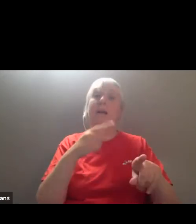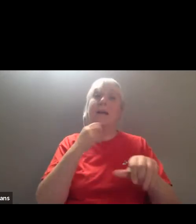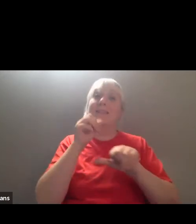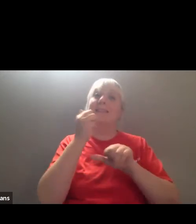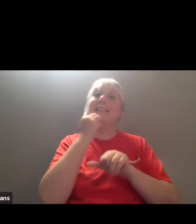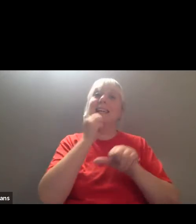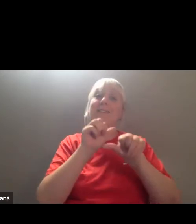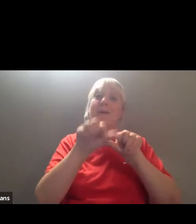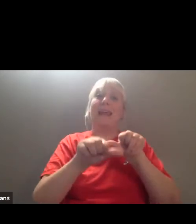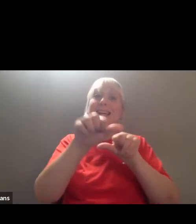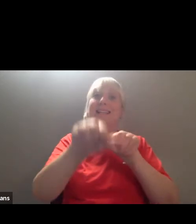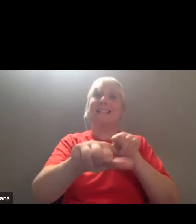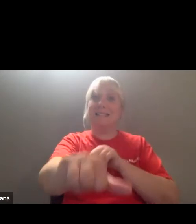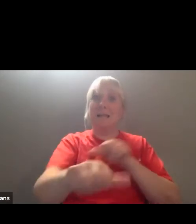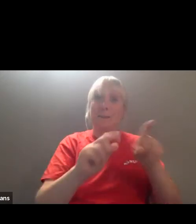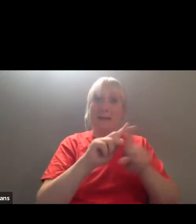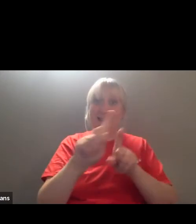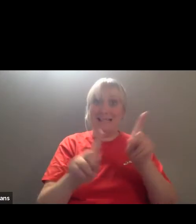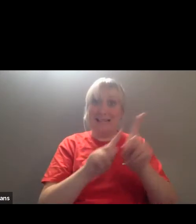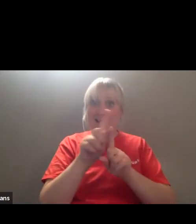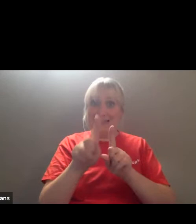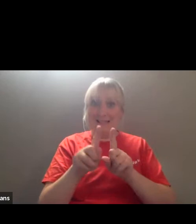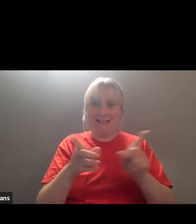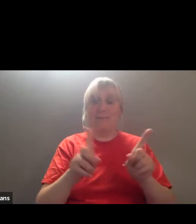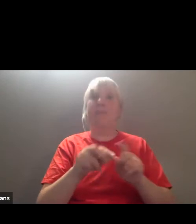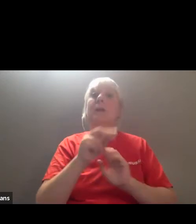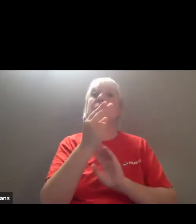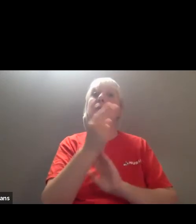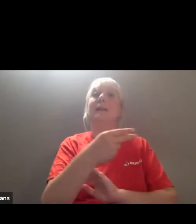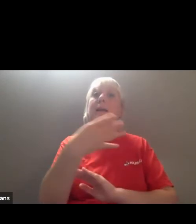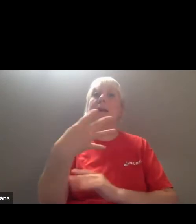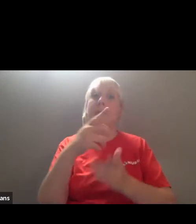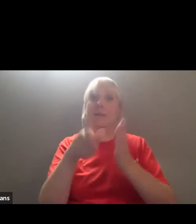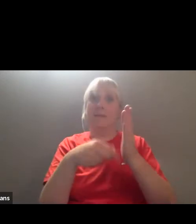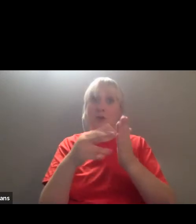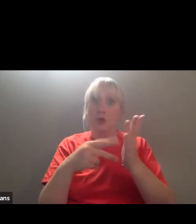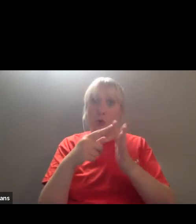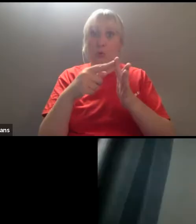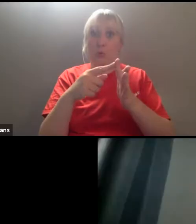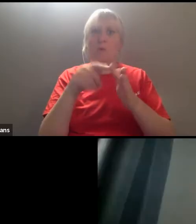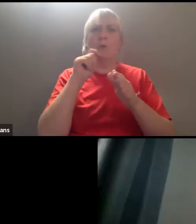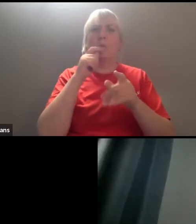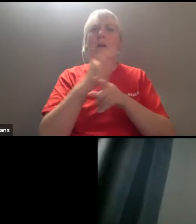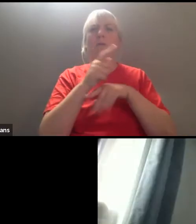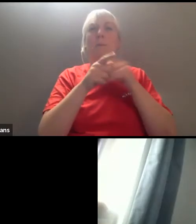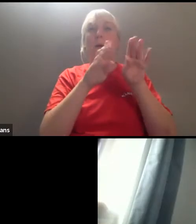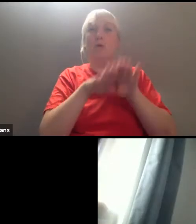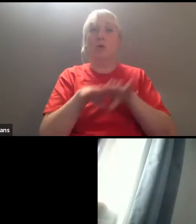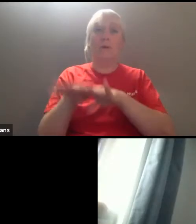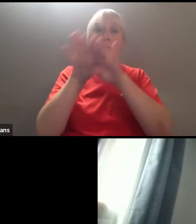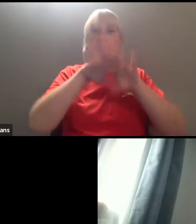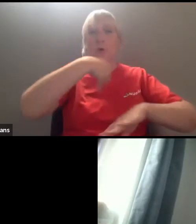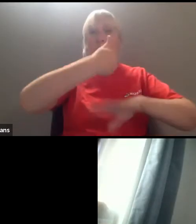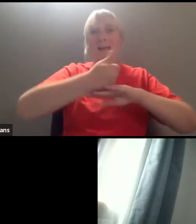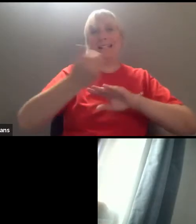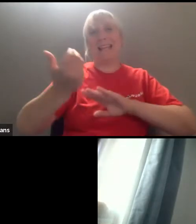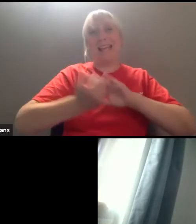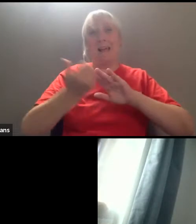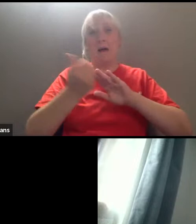online meetings, which are 29th of June, which is Universal Basic Income Solution or